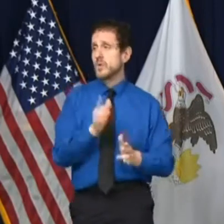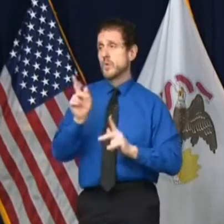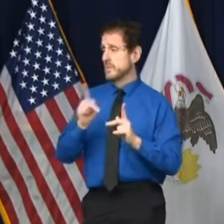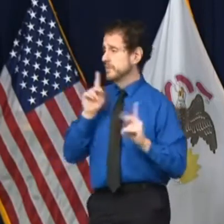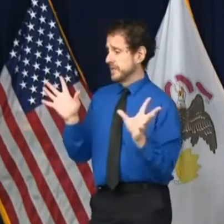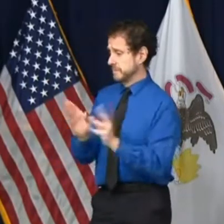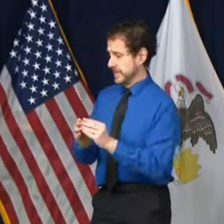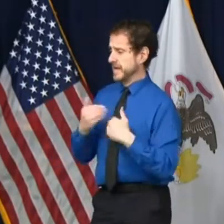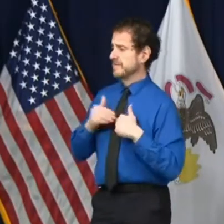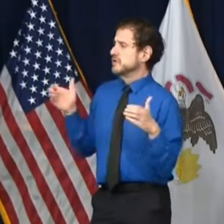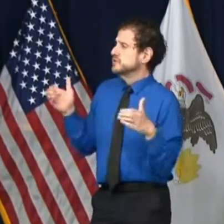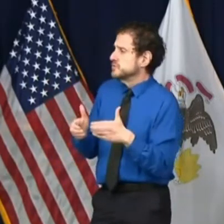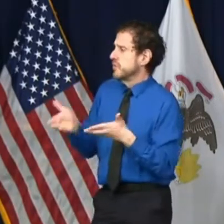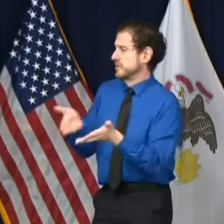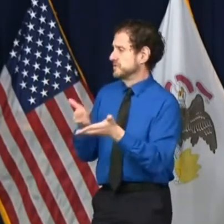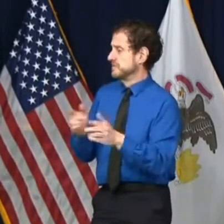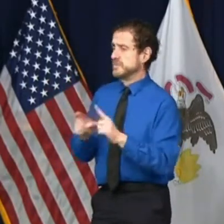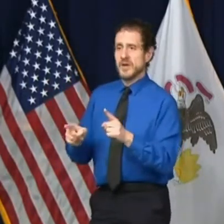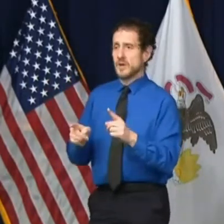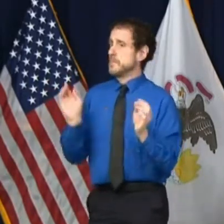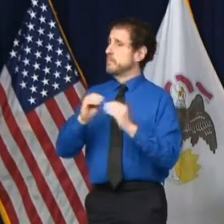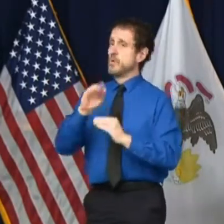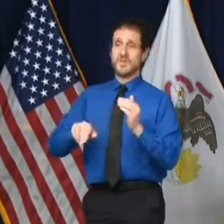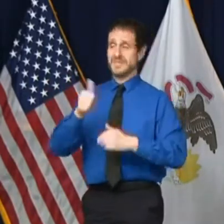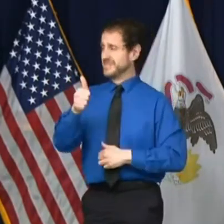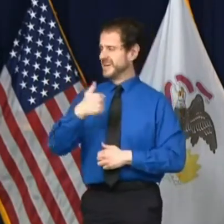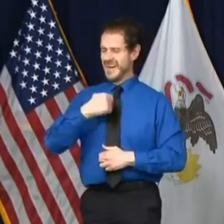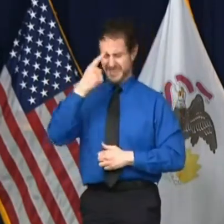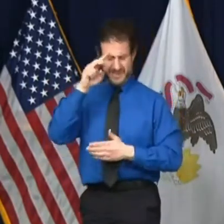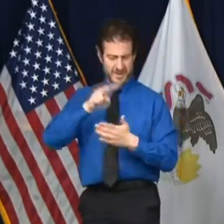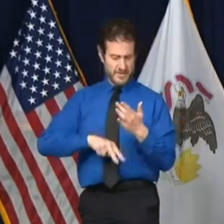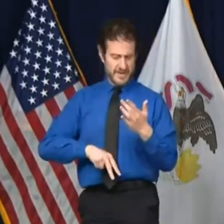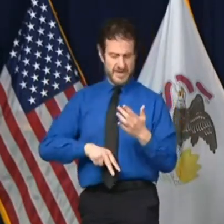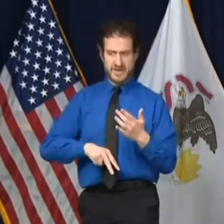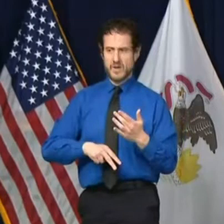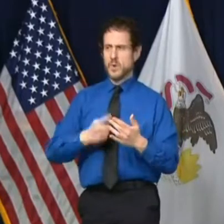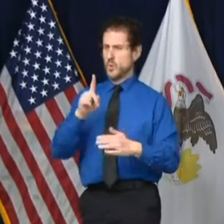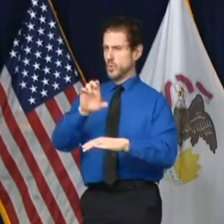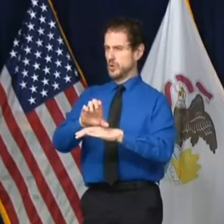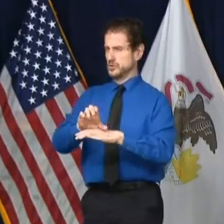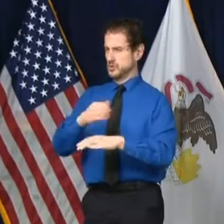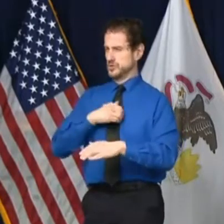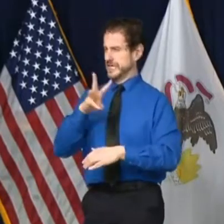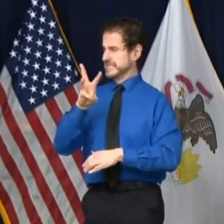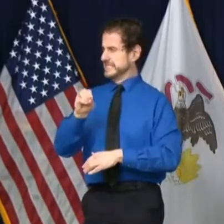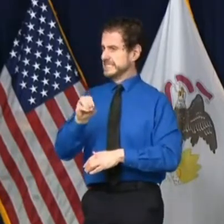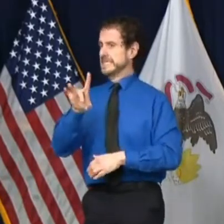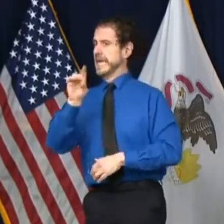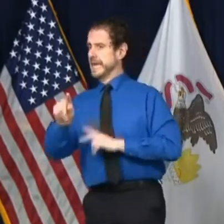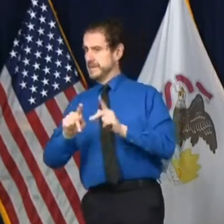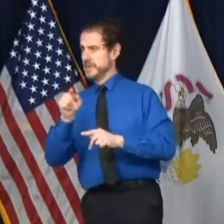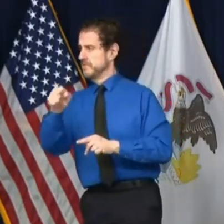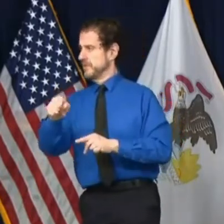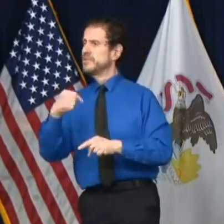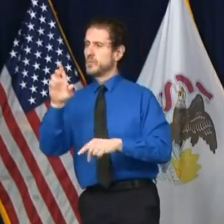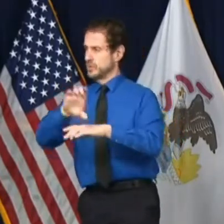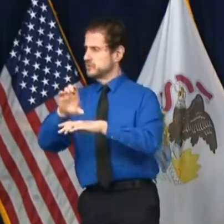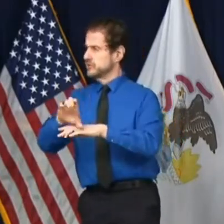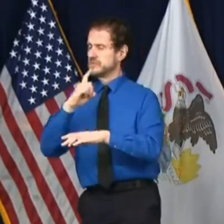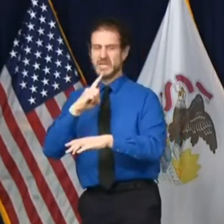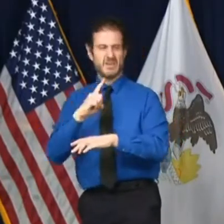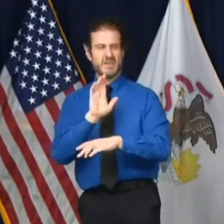but getting together in groups of more than 10, I think I read that there were 60 or 80 people that got together at that one church in